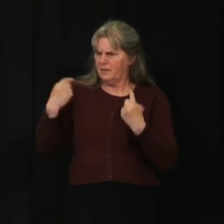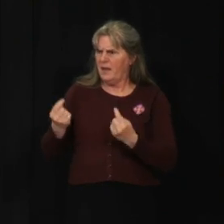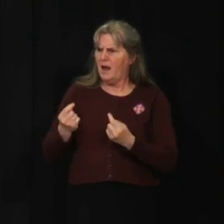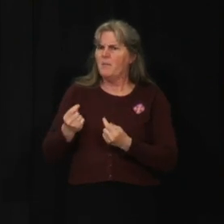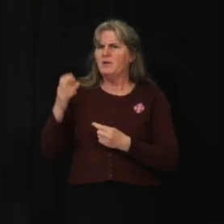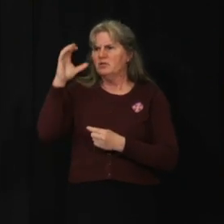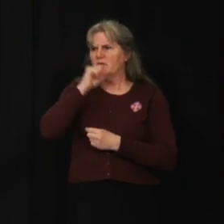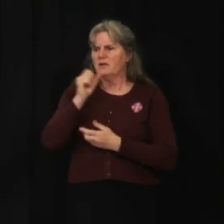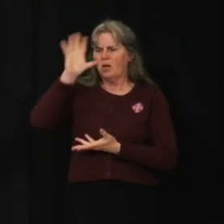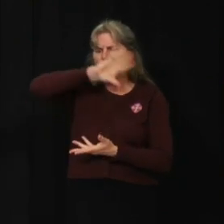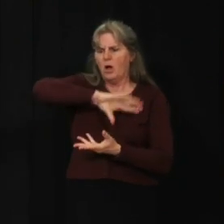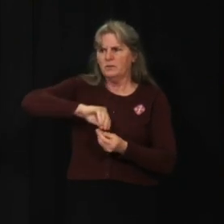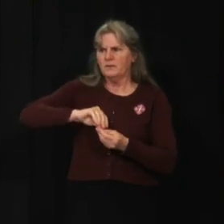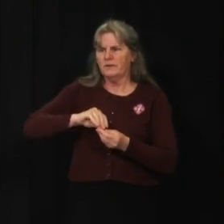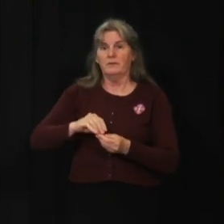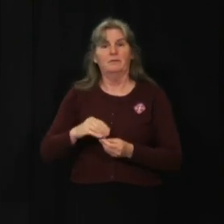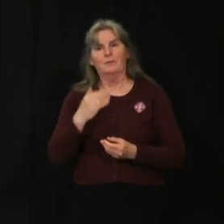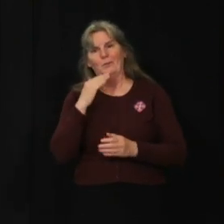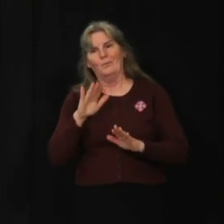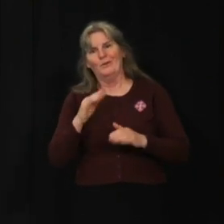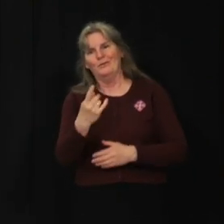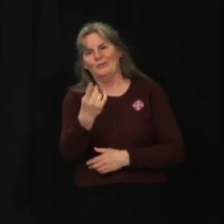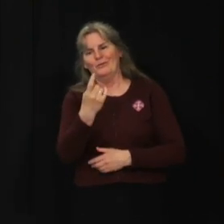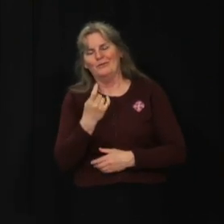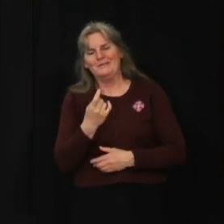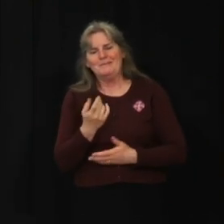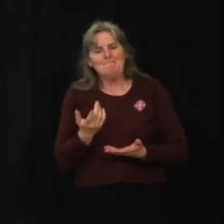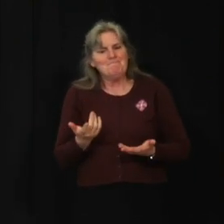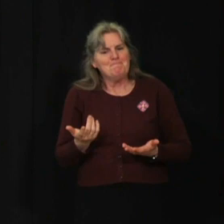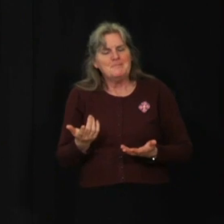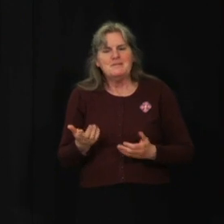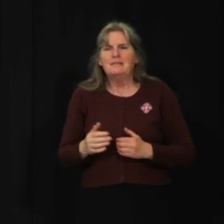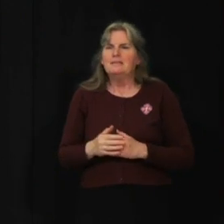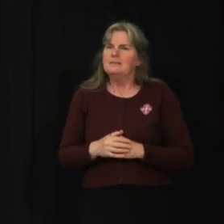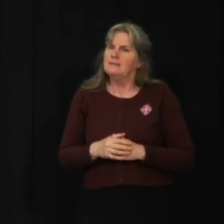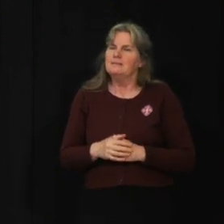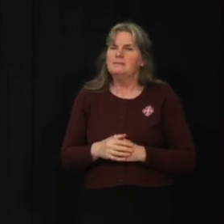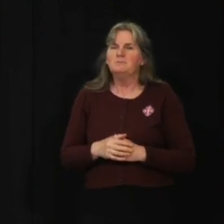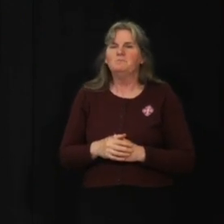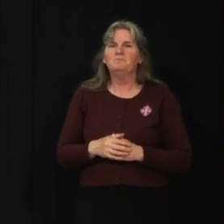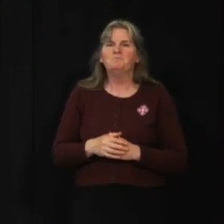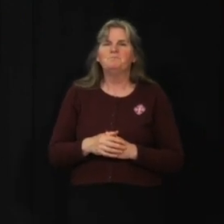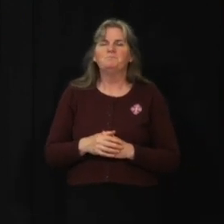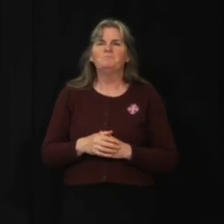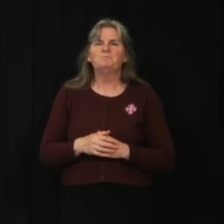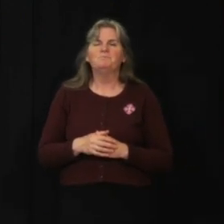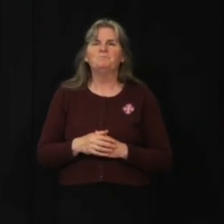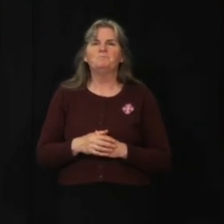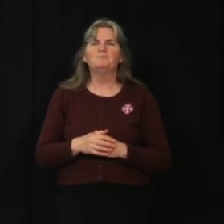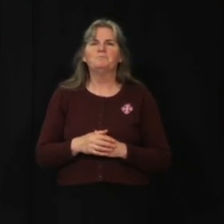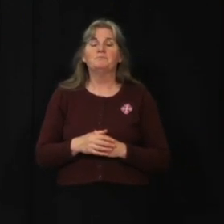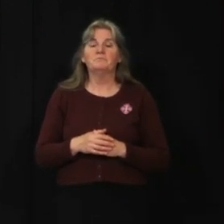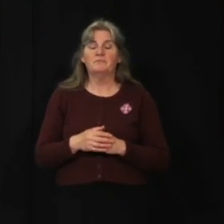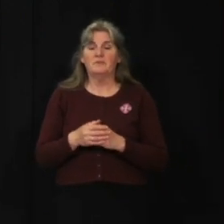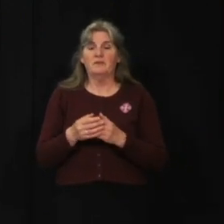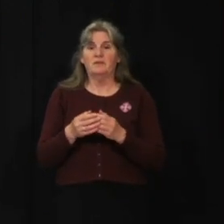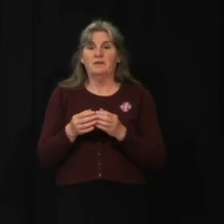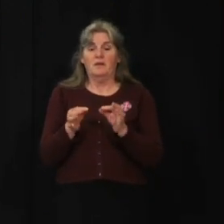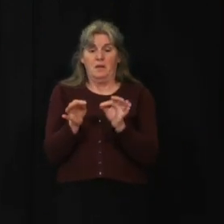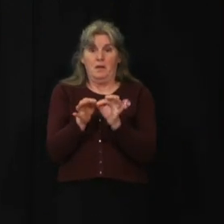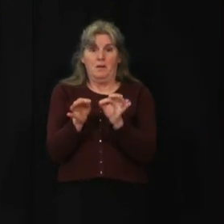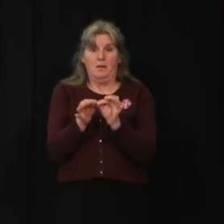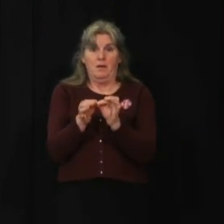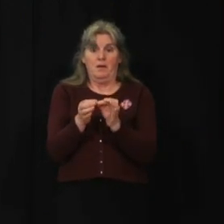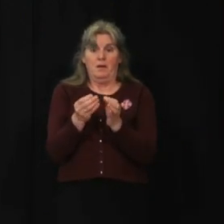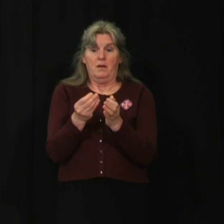months? That's a great question, Claudienne. As far as dollars